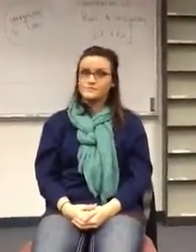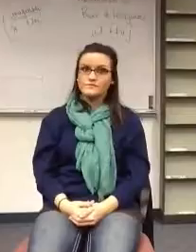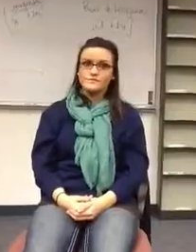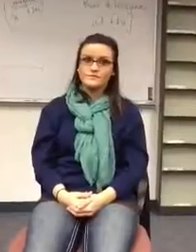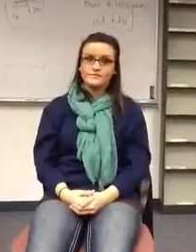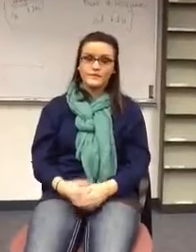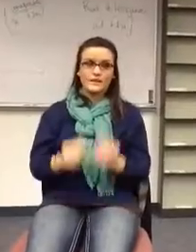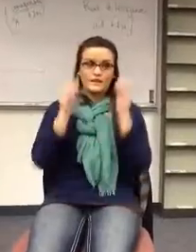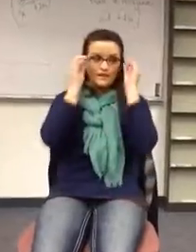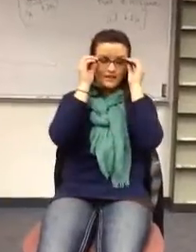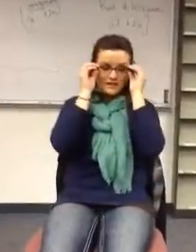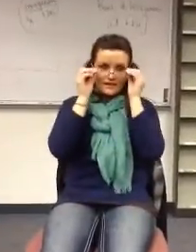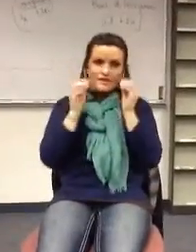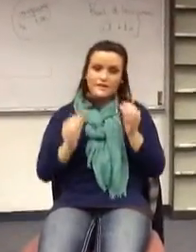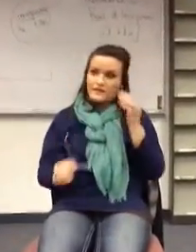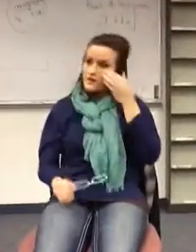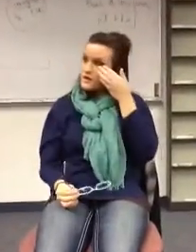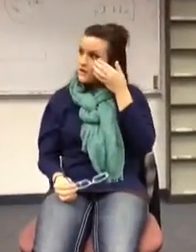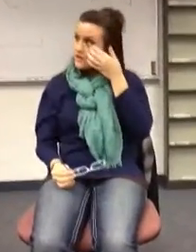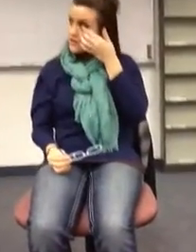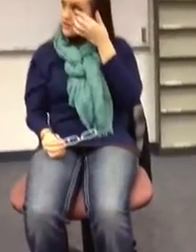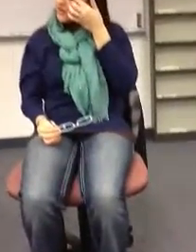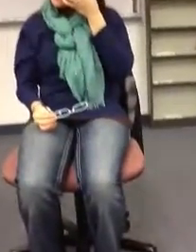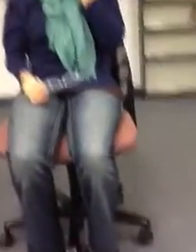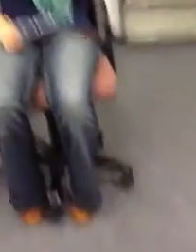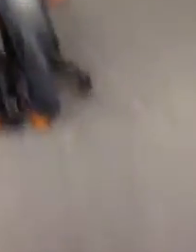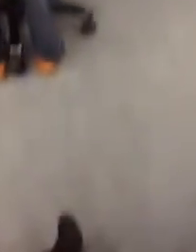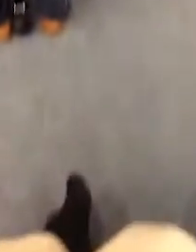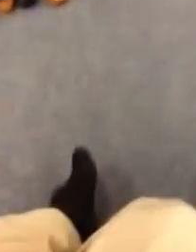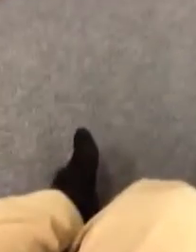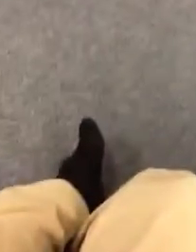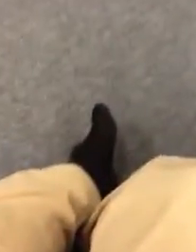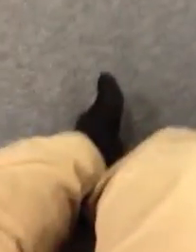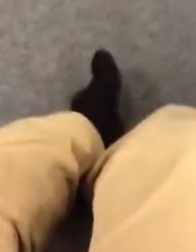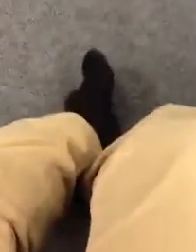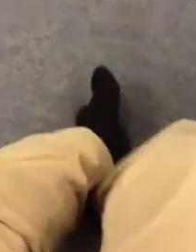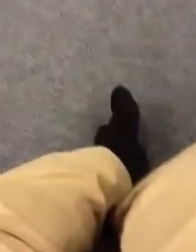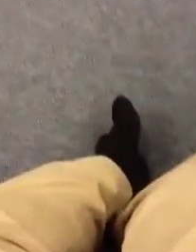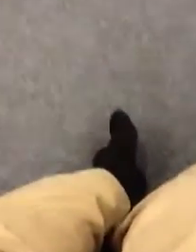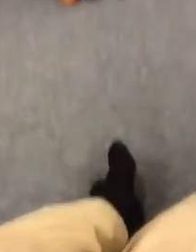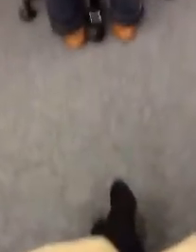Okay. Sorry. I'm not used to having such a small board. All right.